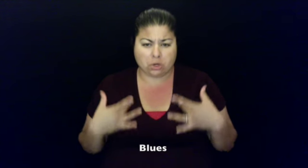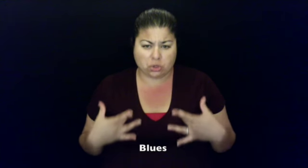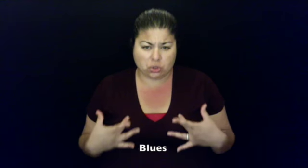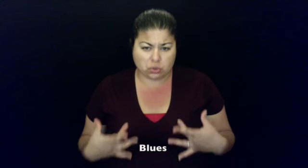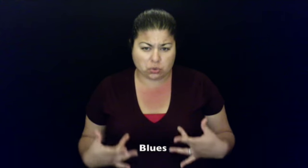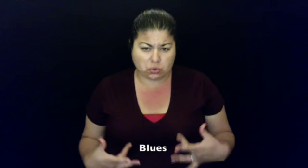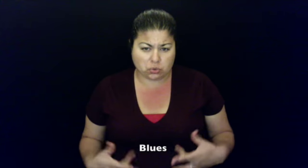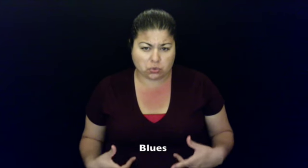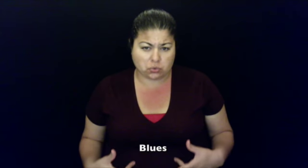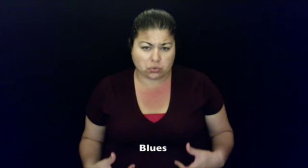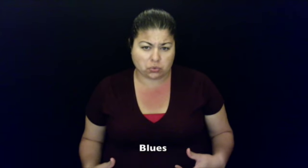Blues.